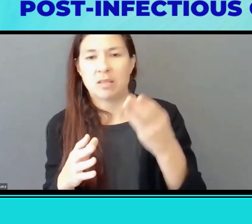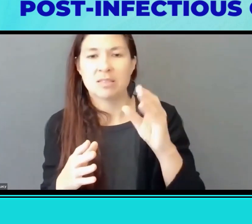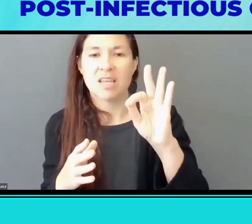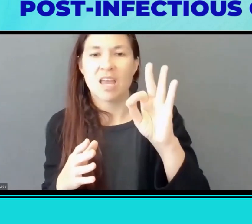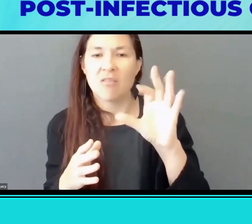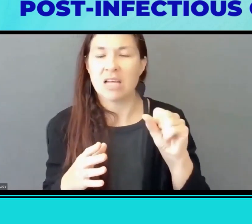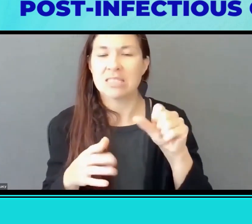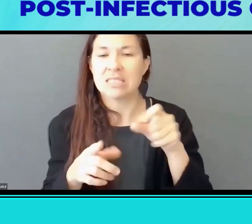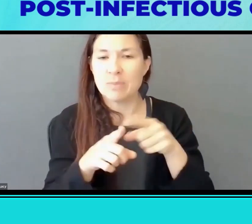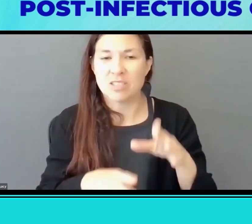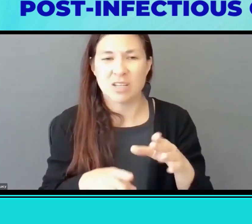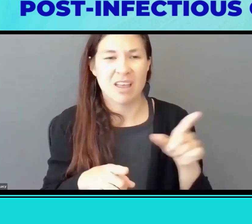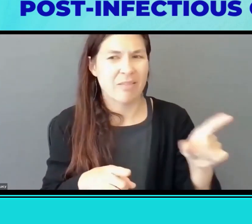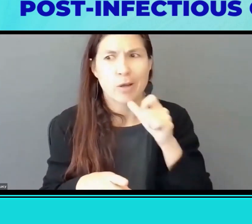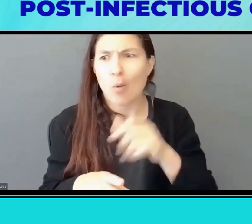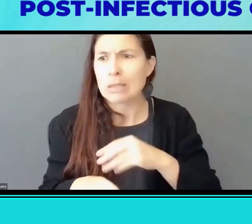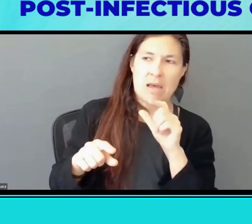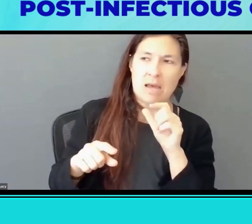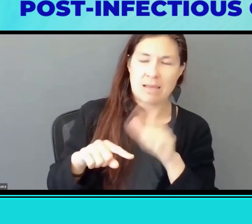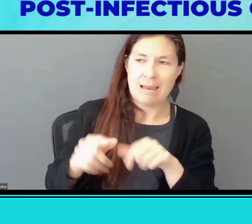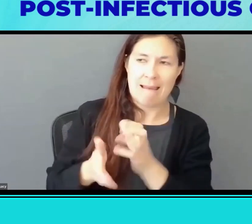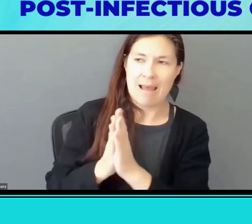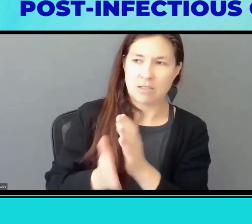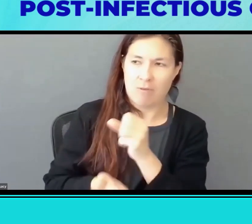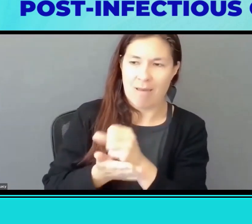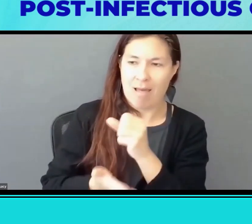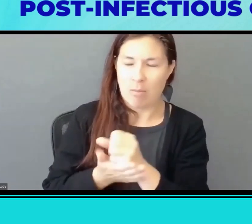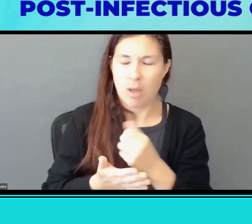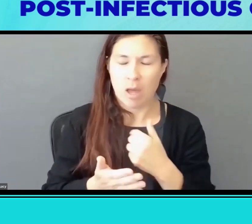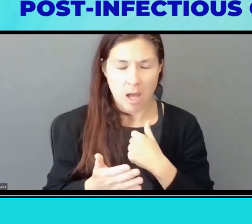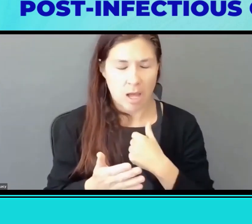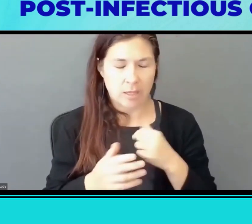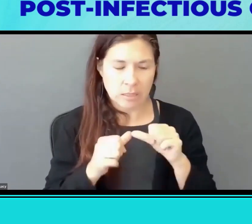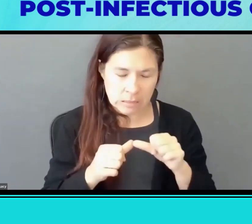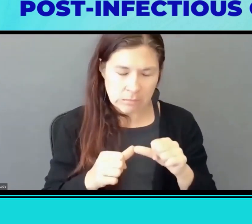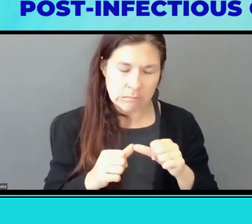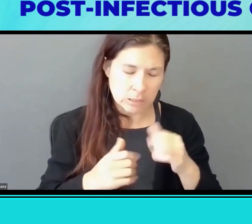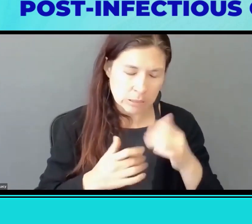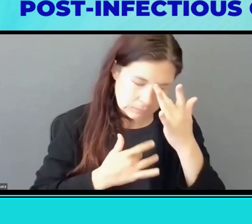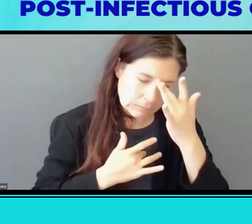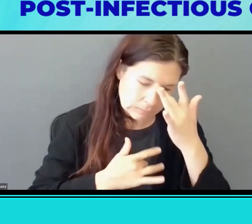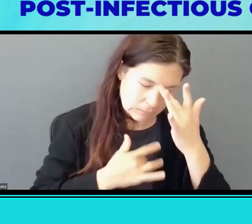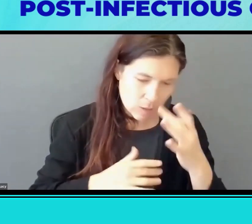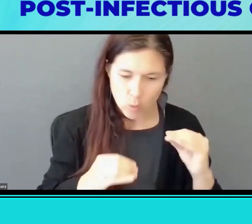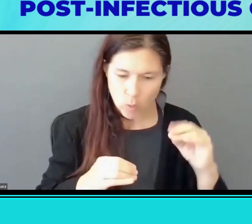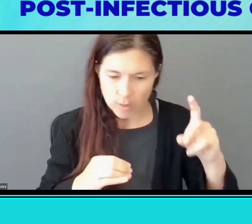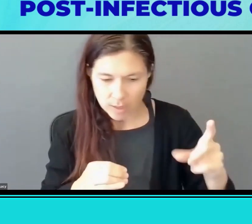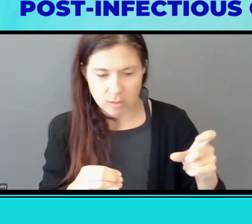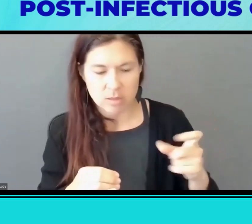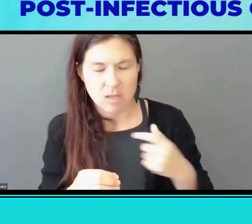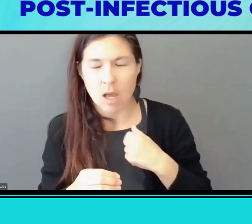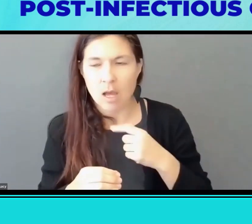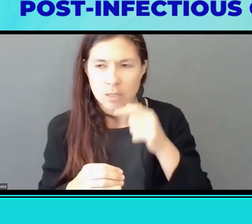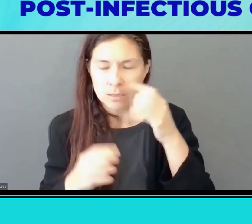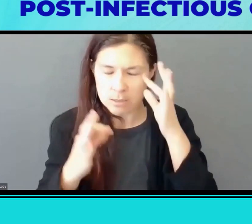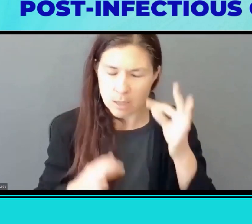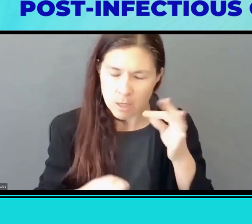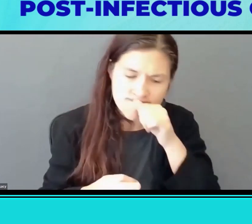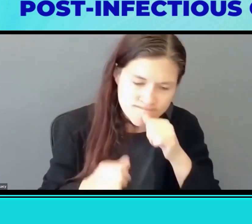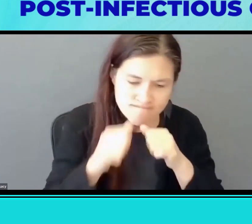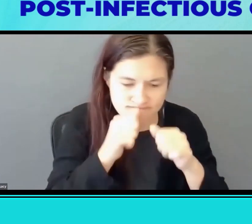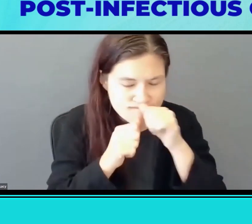have a clear initial trigger. I've struggled with certain symptoms since childhood that gradually became more disabling, but I wasn't diagnosed until 2017